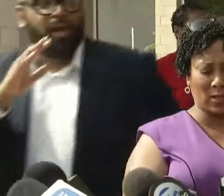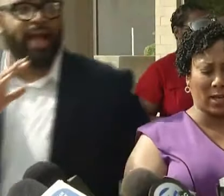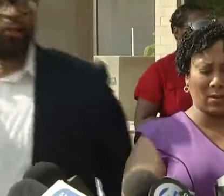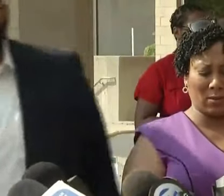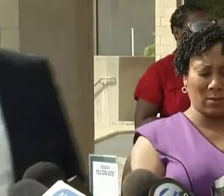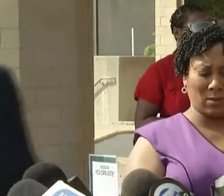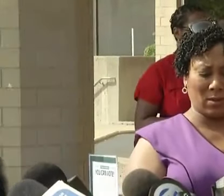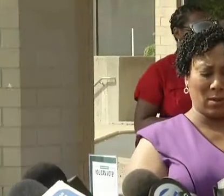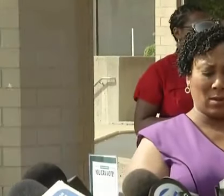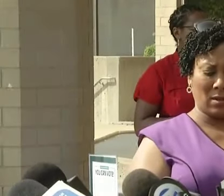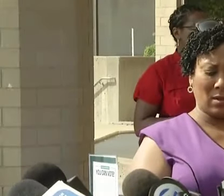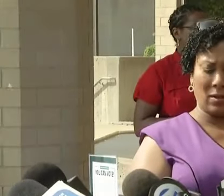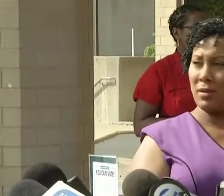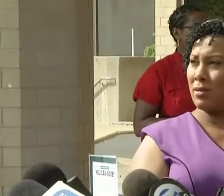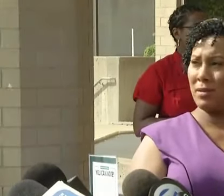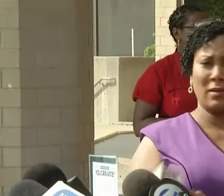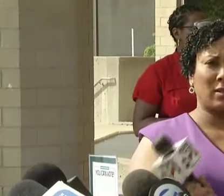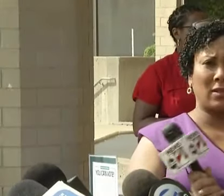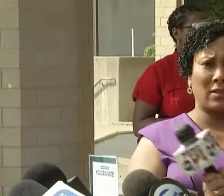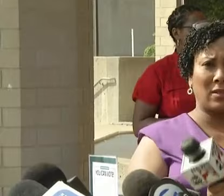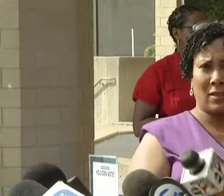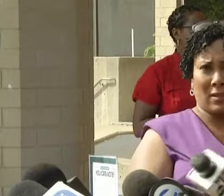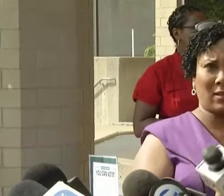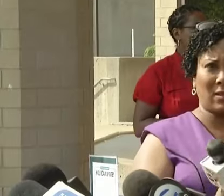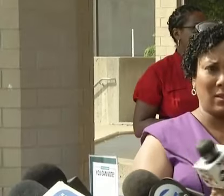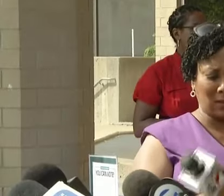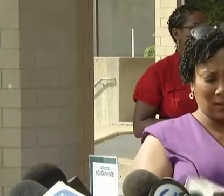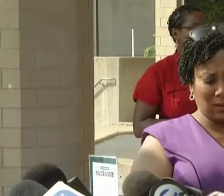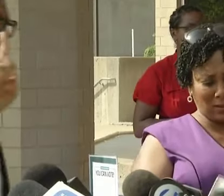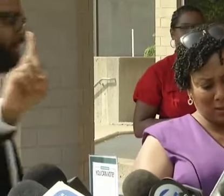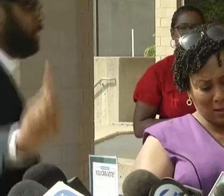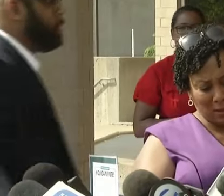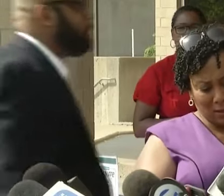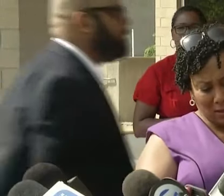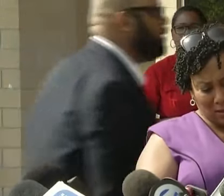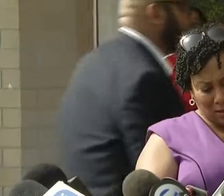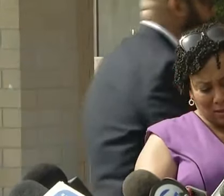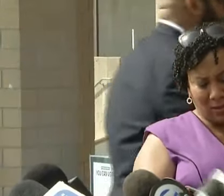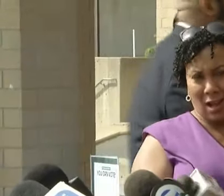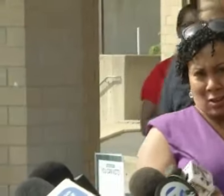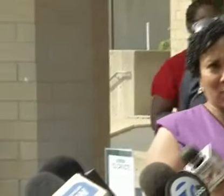All right, so everyone, I got Lieutenant Governor Garland Gilchrist coming up next. I'm Gary from the Governor's office. So one second.